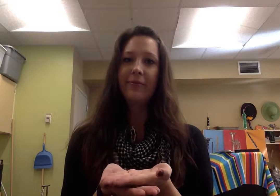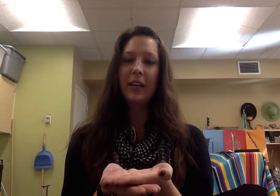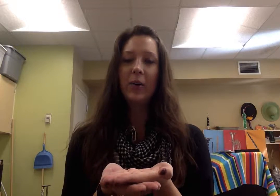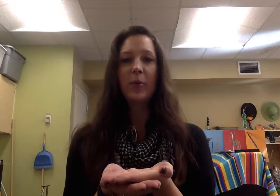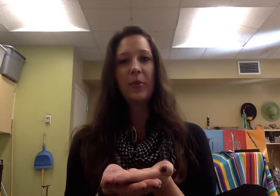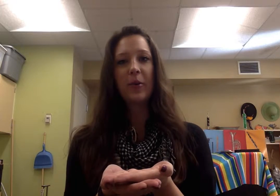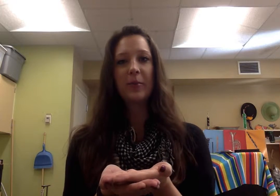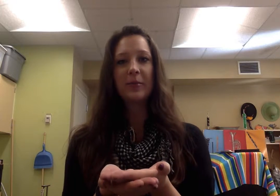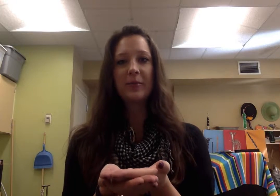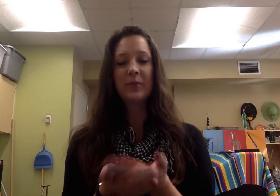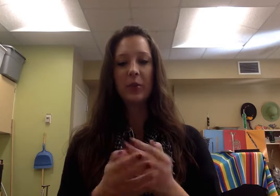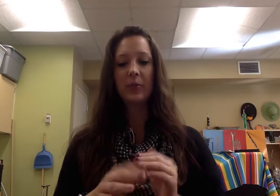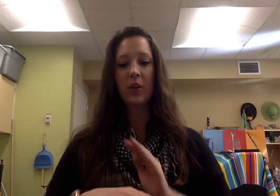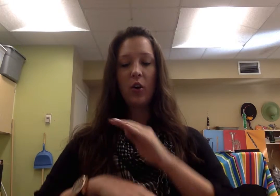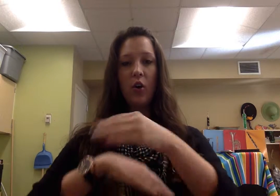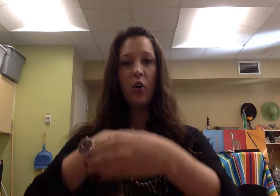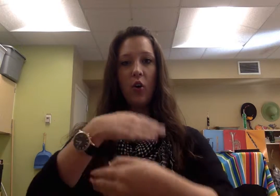and open your palms. So, all